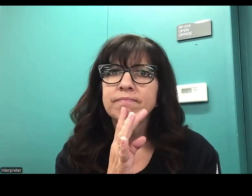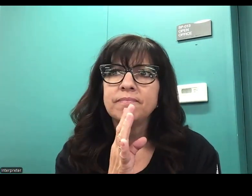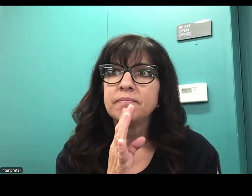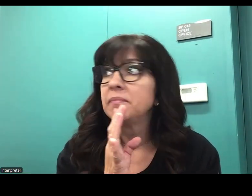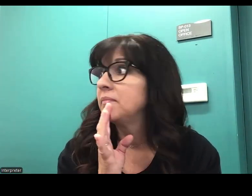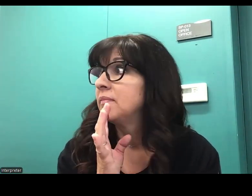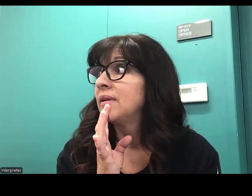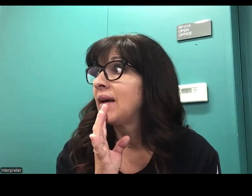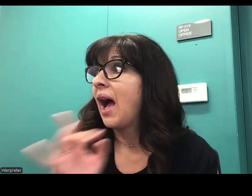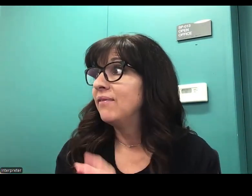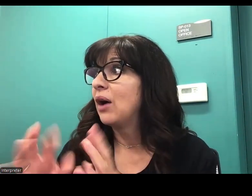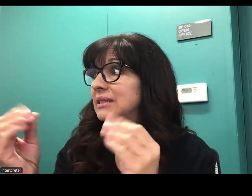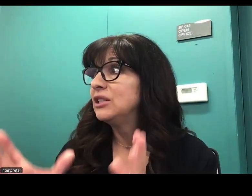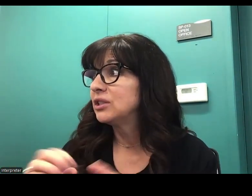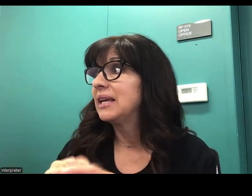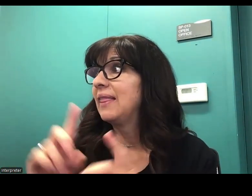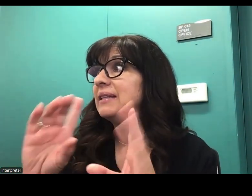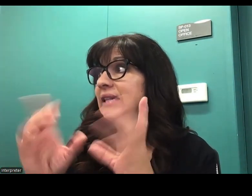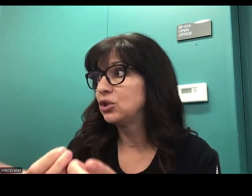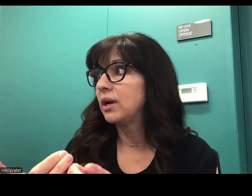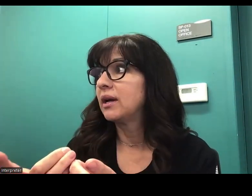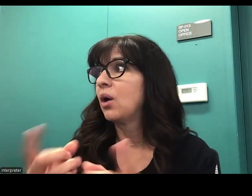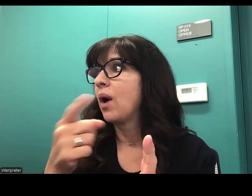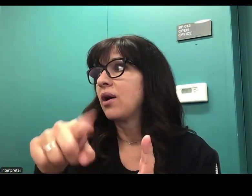be. Anyway,